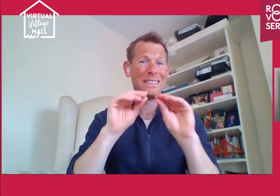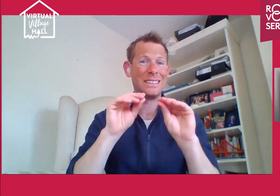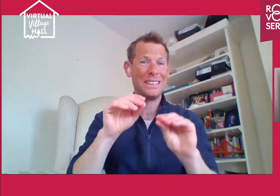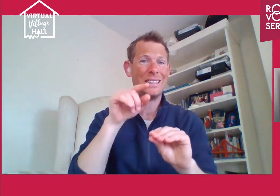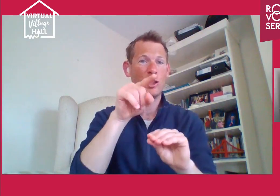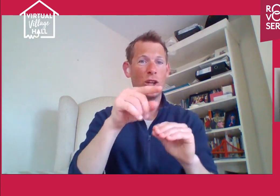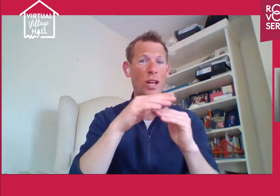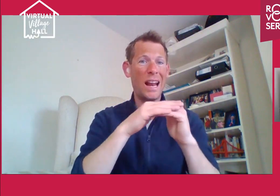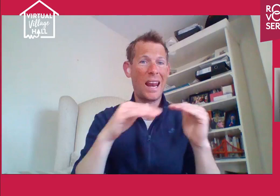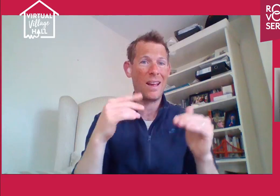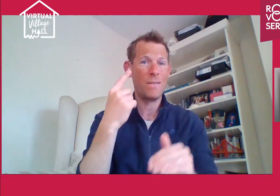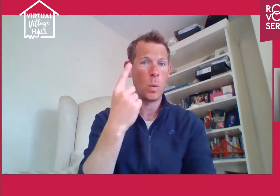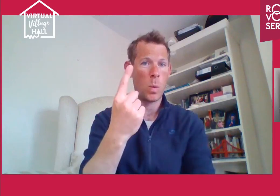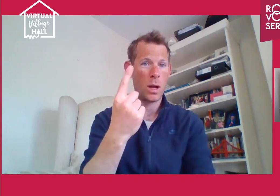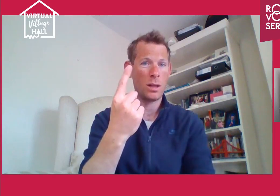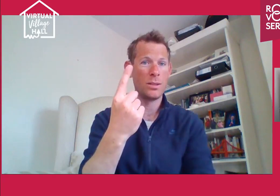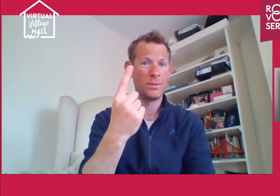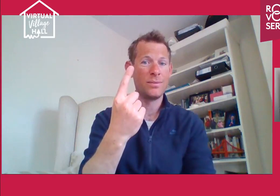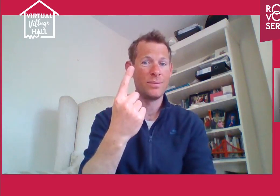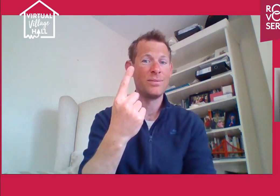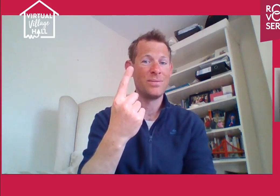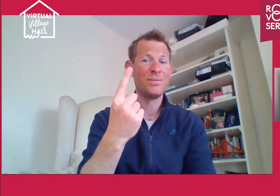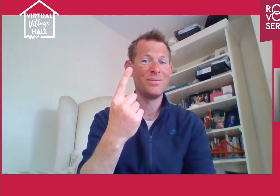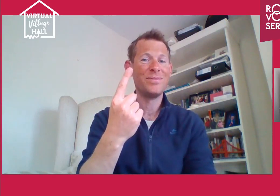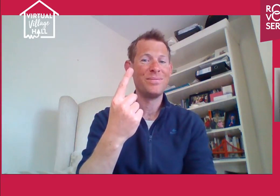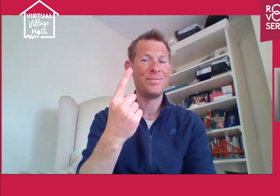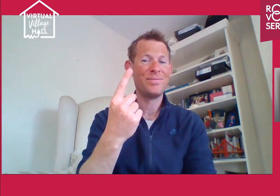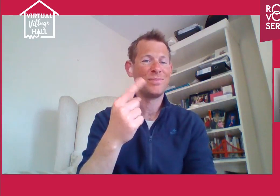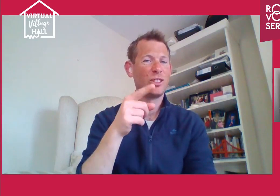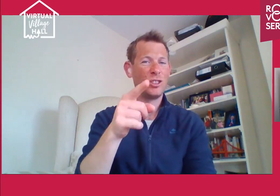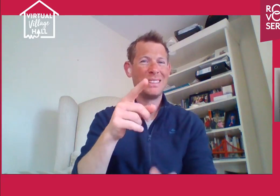Such a lovely woman. Taught you in level 1, isn't that right?